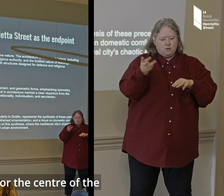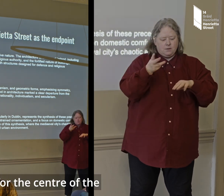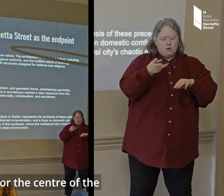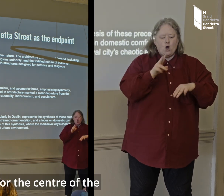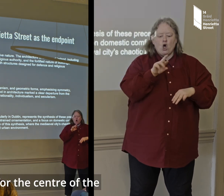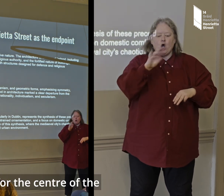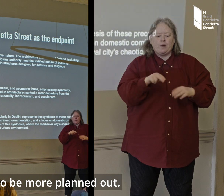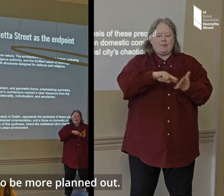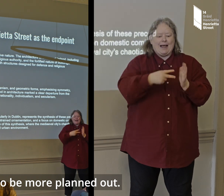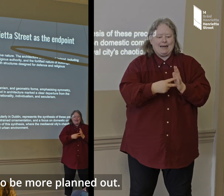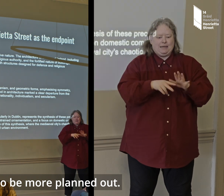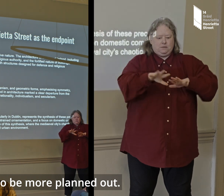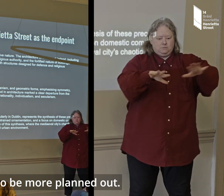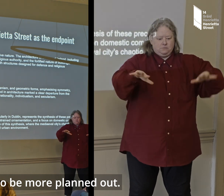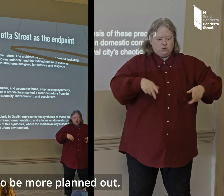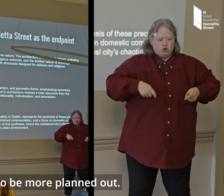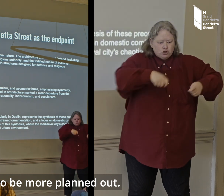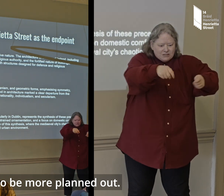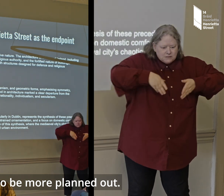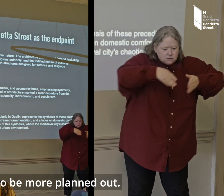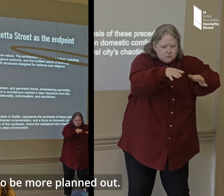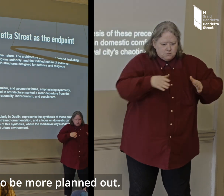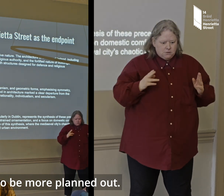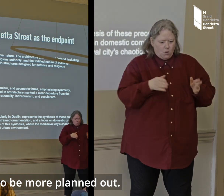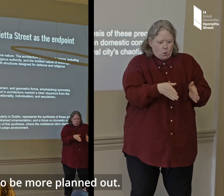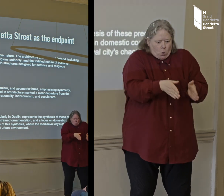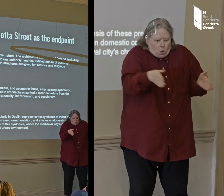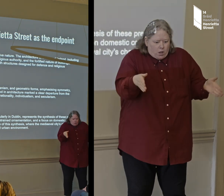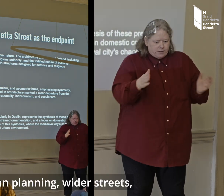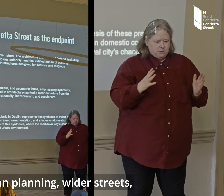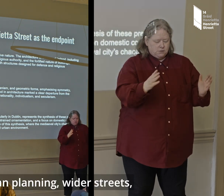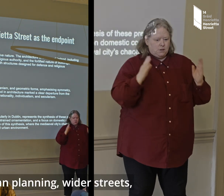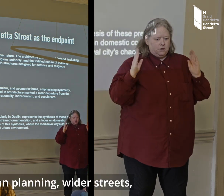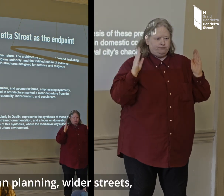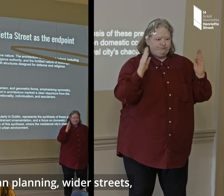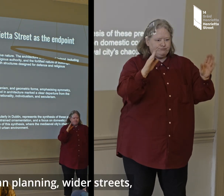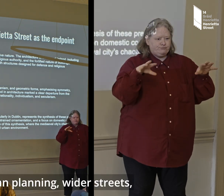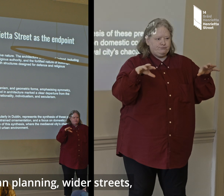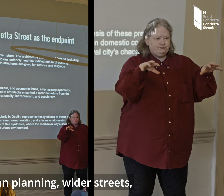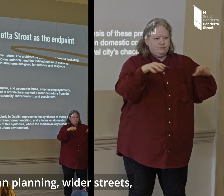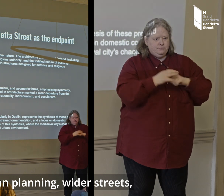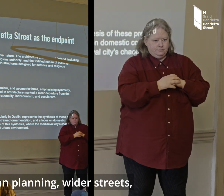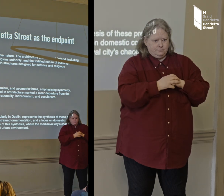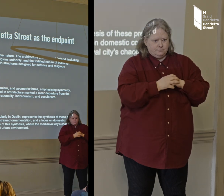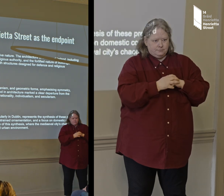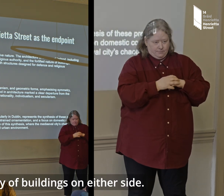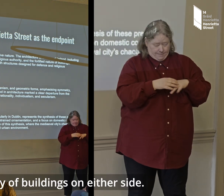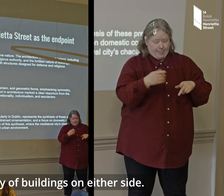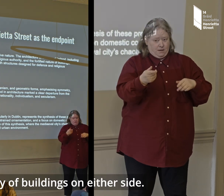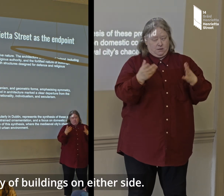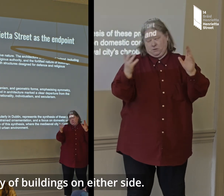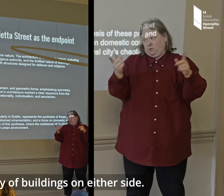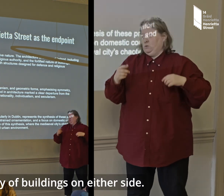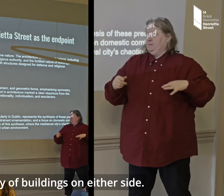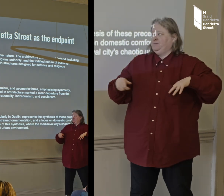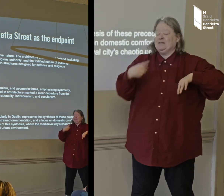for the centre of the city to be more planned out. So urban planning, wider streets,